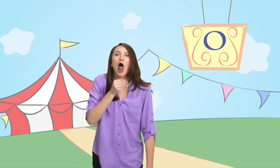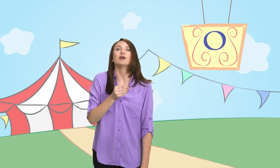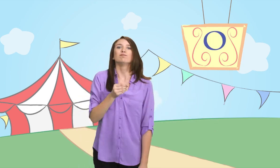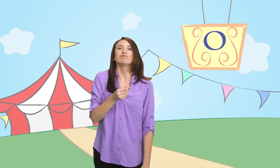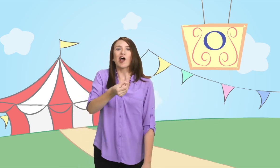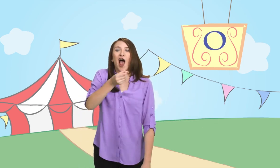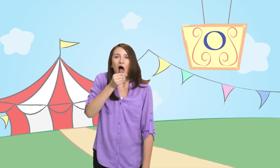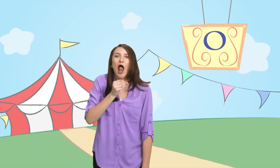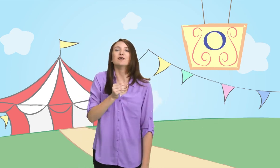It's an ice cream cone.